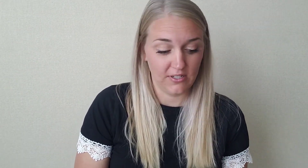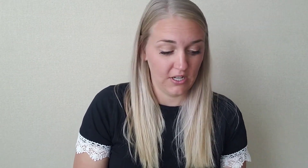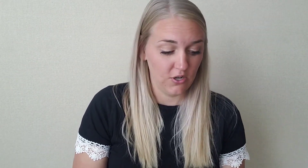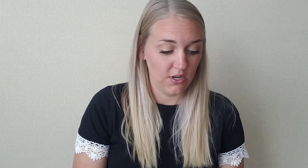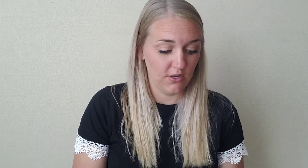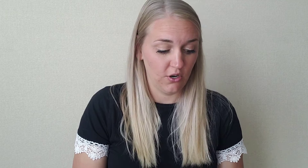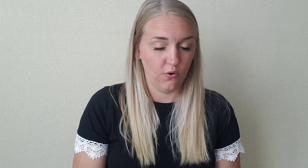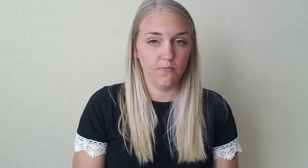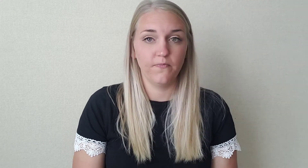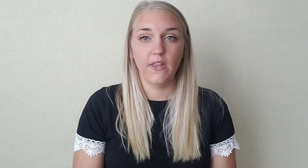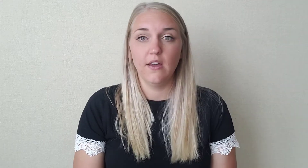that you need to know